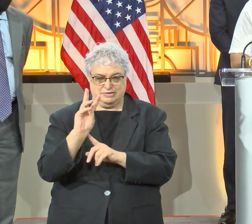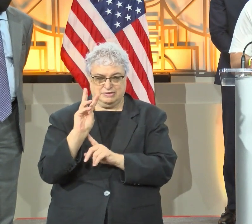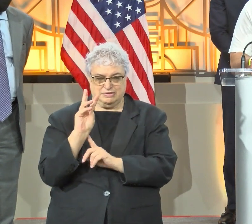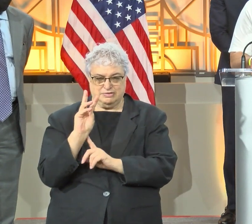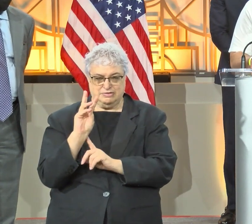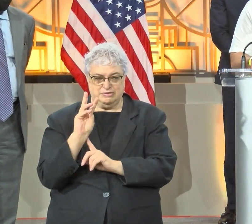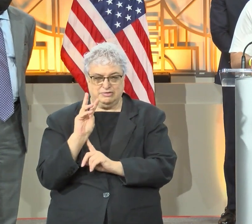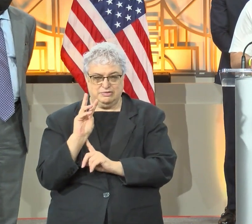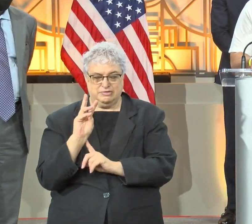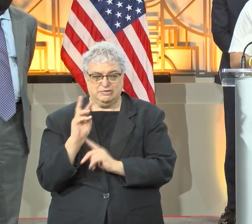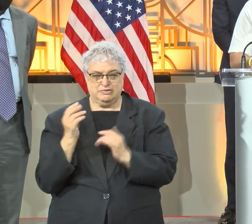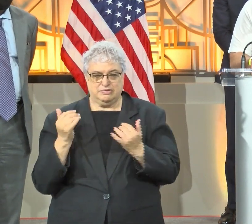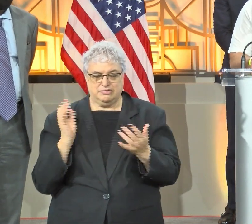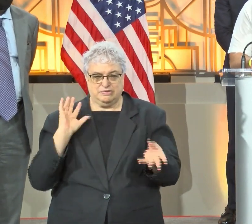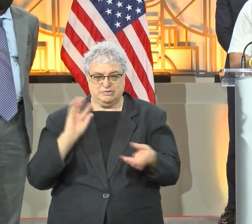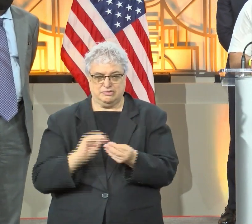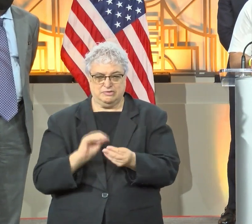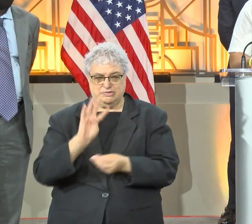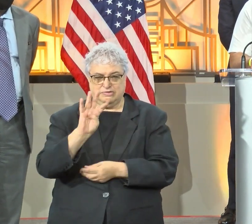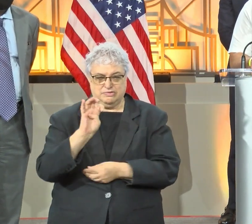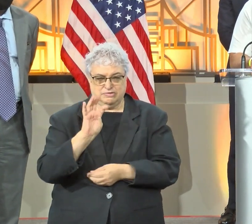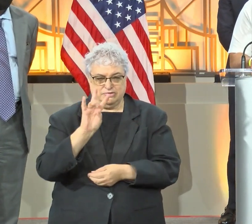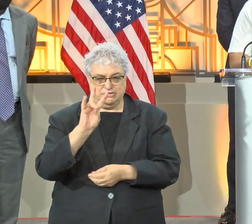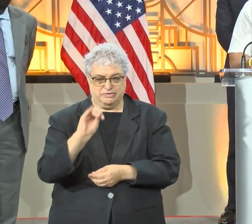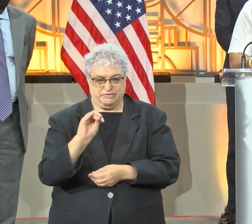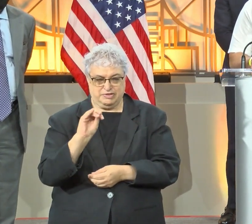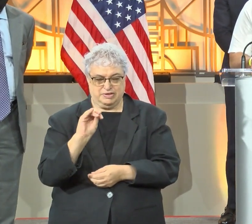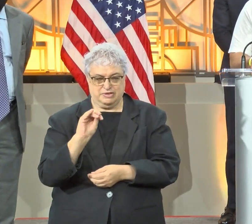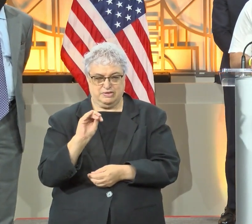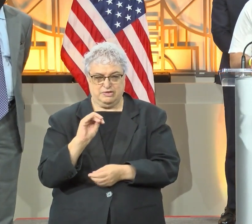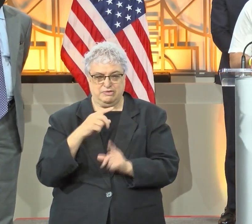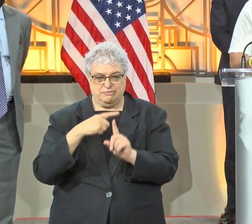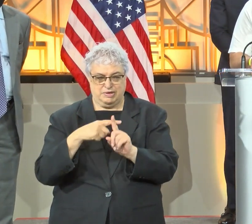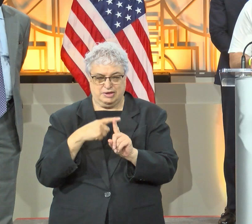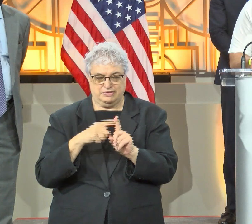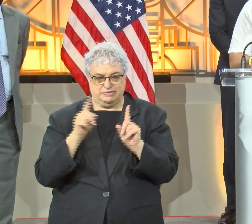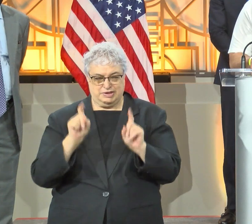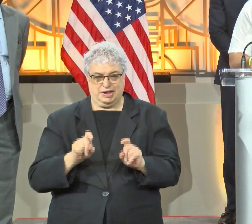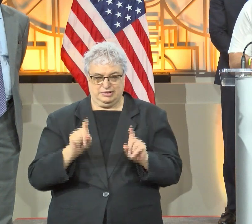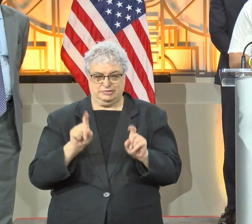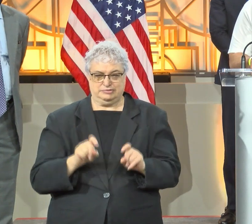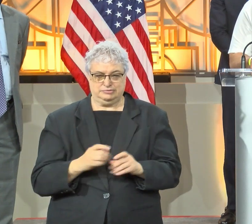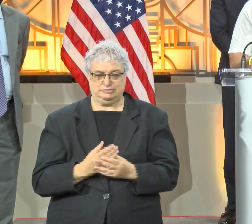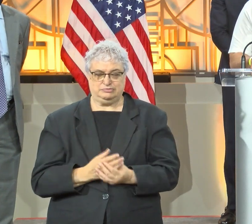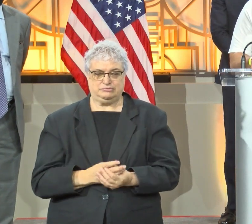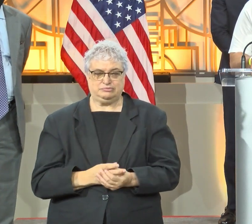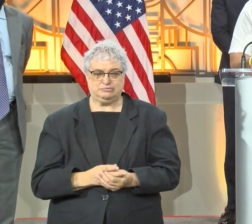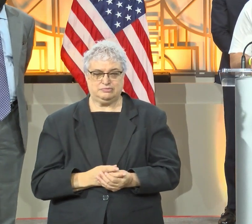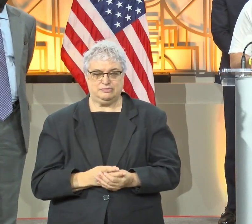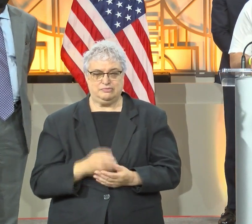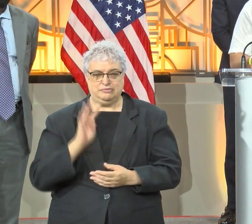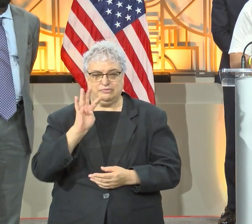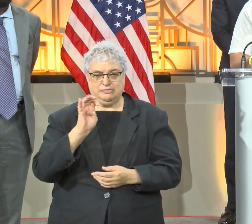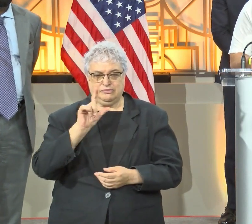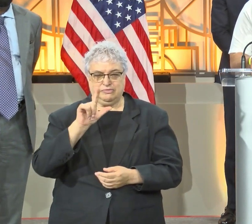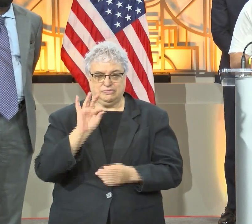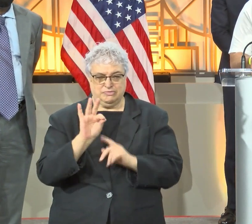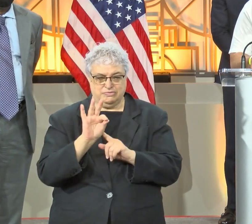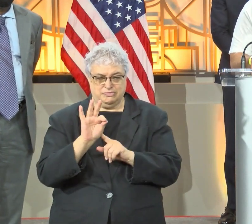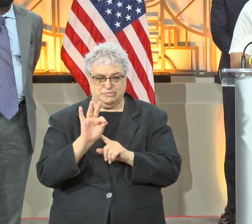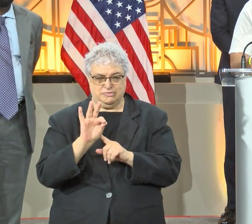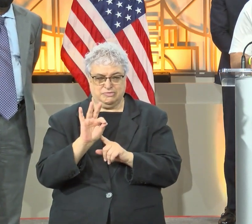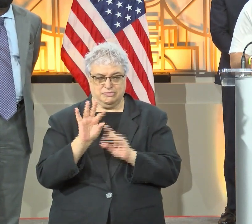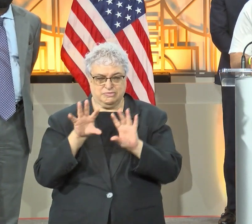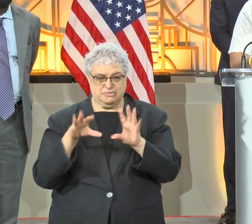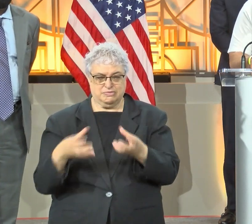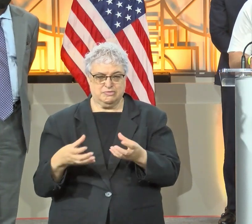quarantine. To date, they've had 470 employees that have tested positive for coronavirus. 429 of those have been